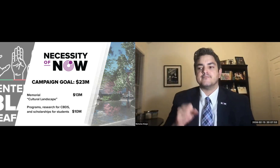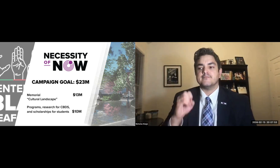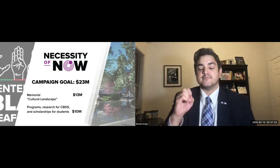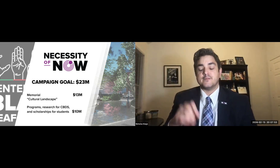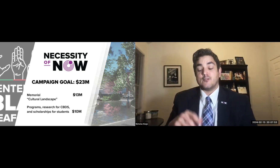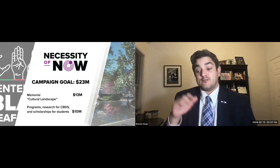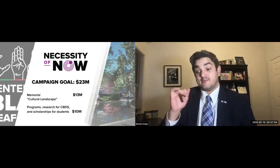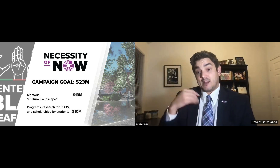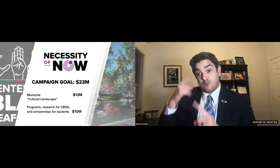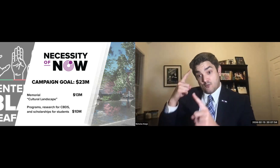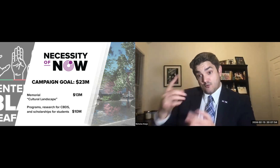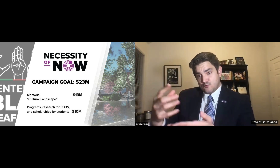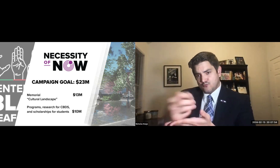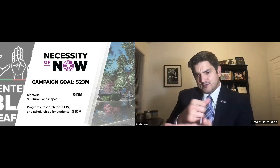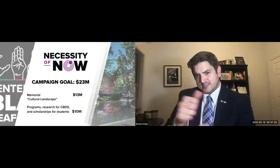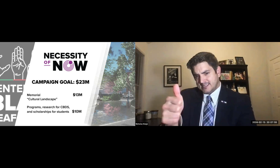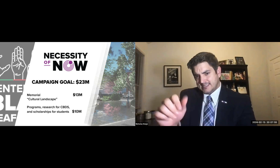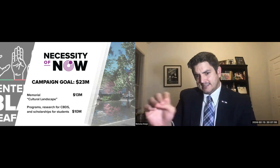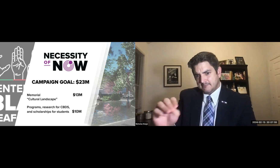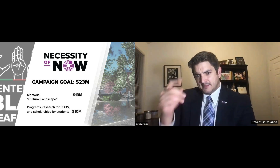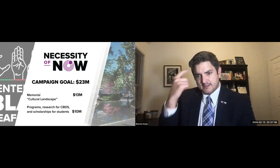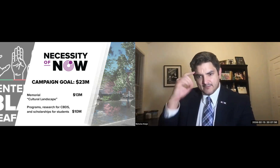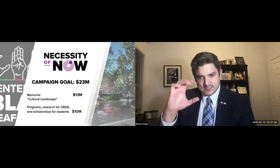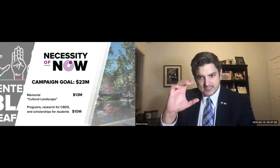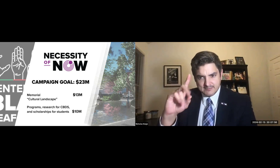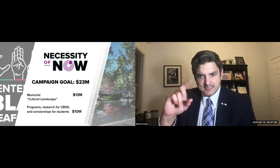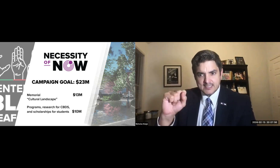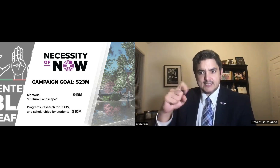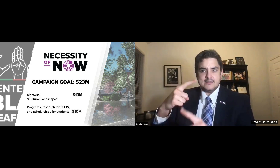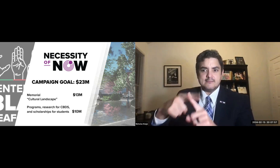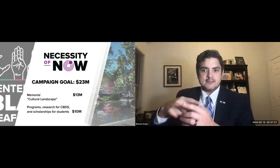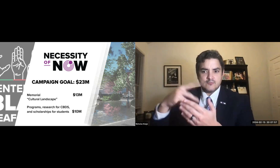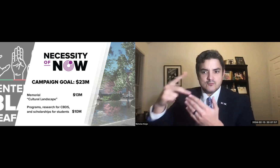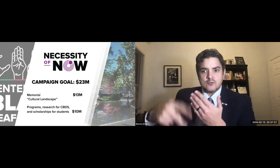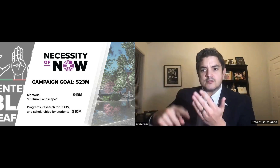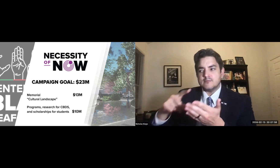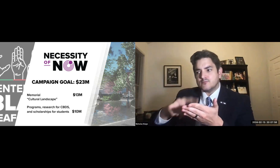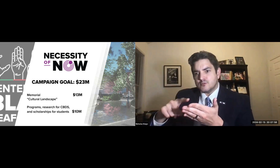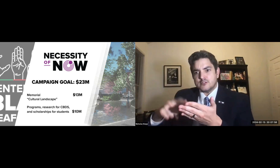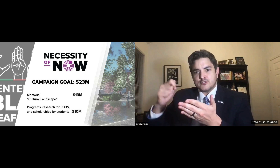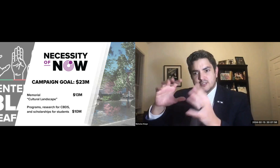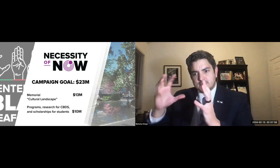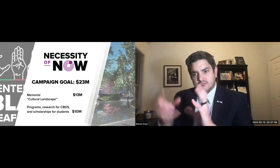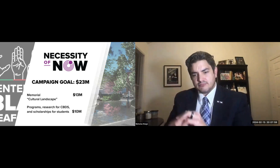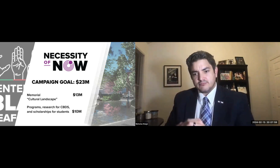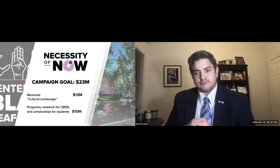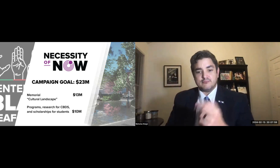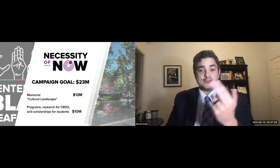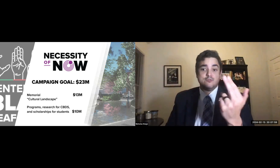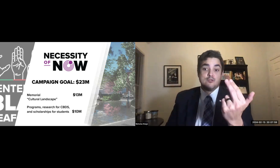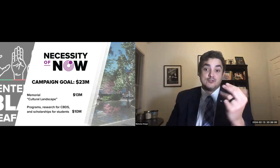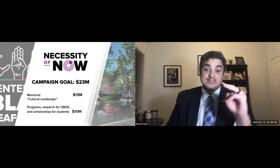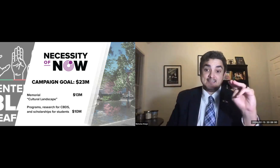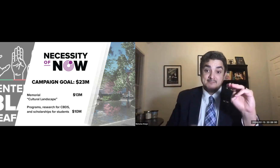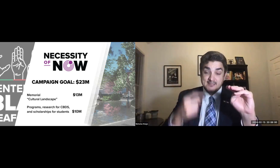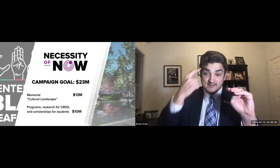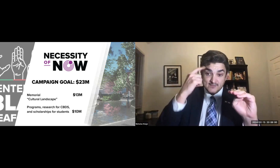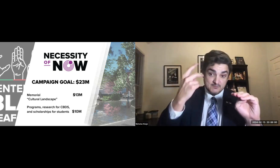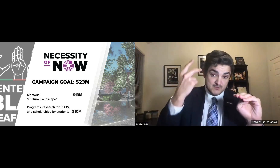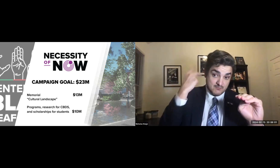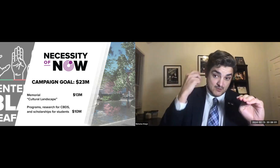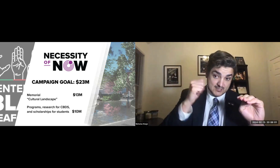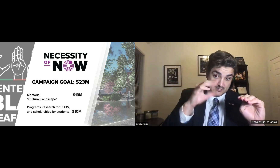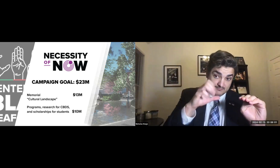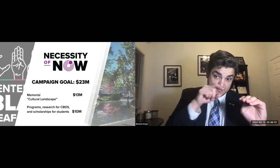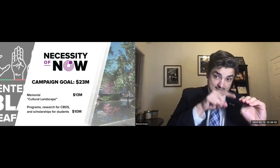worldview and what it means to be deaf. So that's the goal with raising the $10 million for programs and research